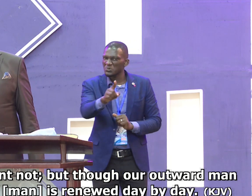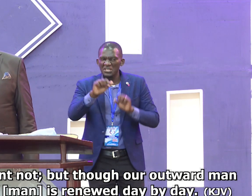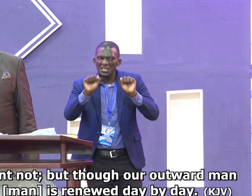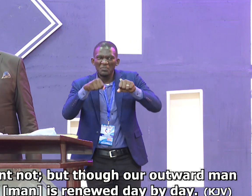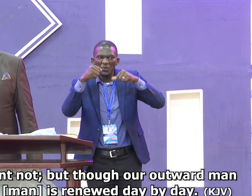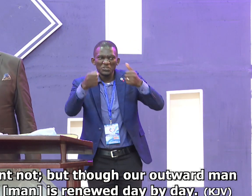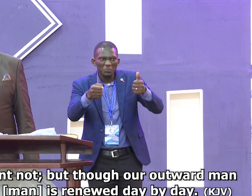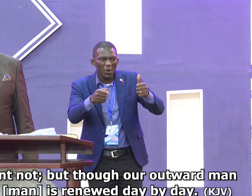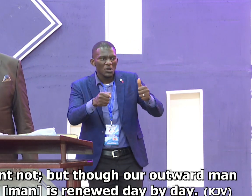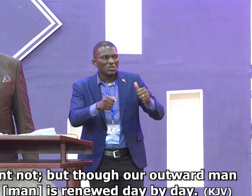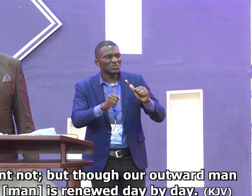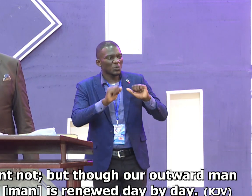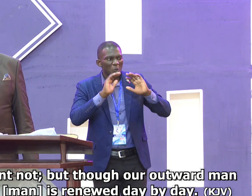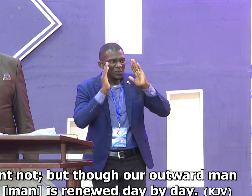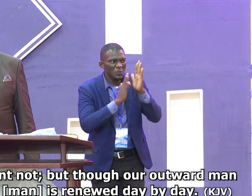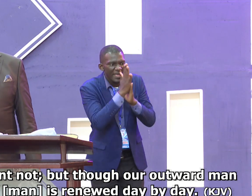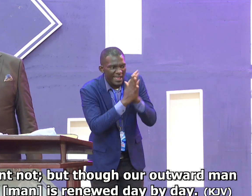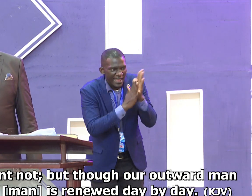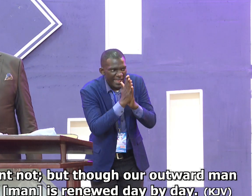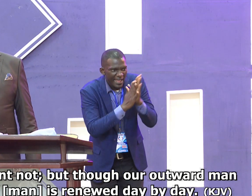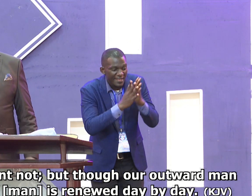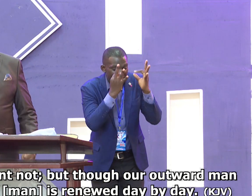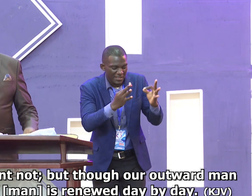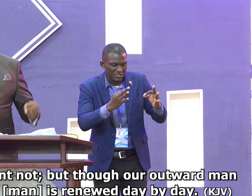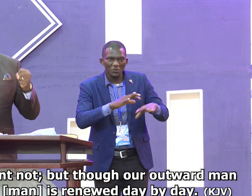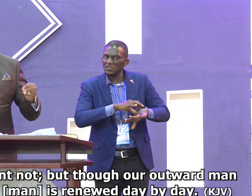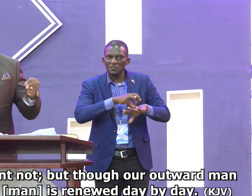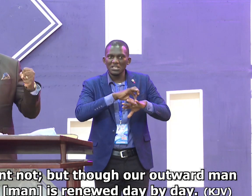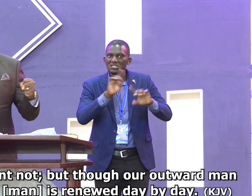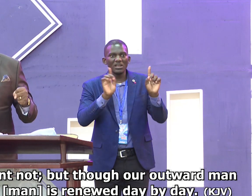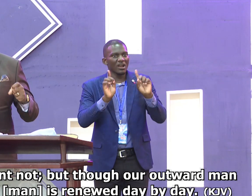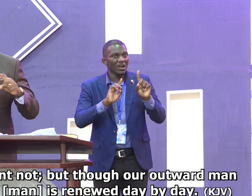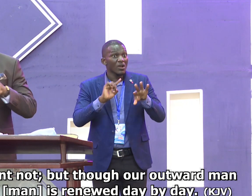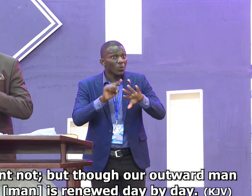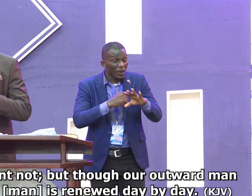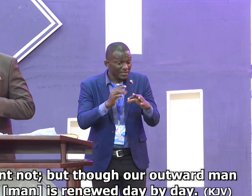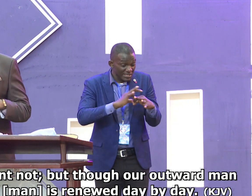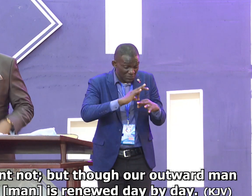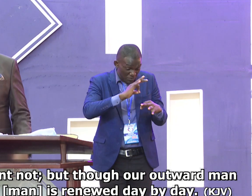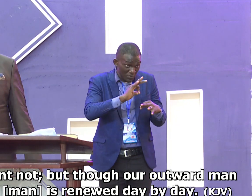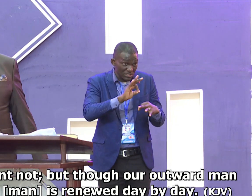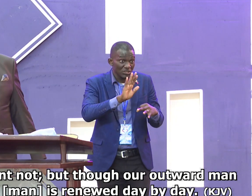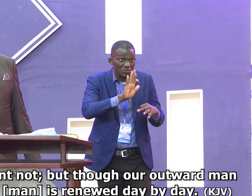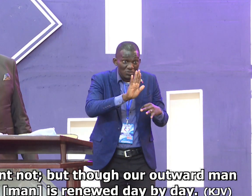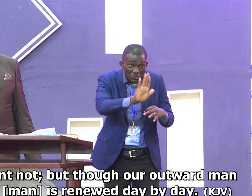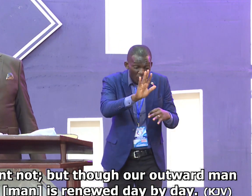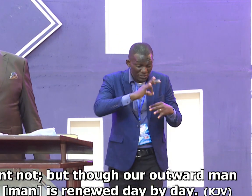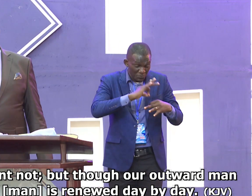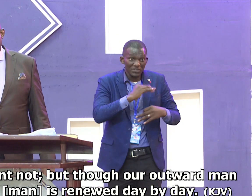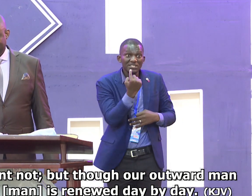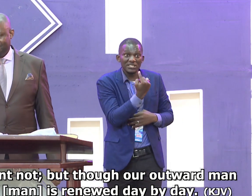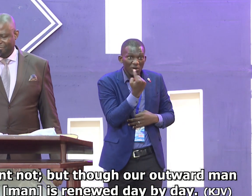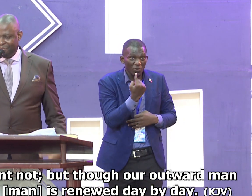flesh. Era tojja kubeerawo ng'oyaayanira nnyo ebintu by'omubiri. When the spirit is alone, small s, era ono